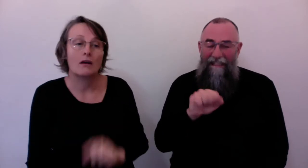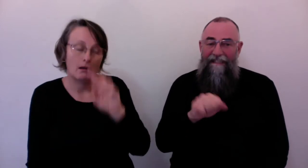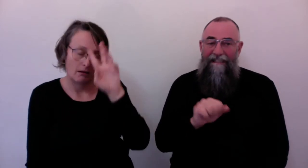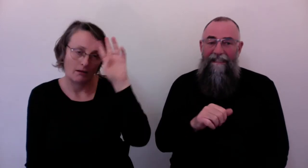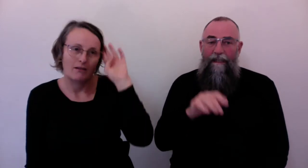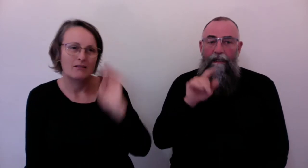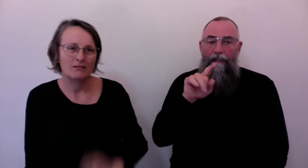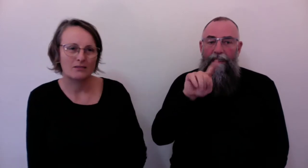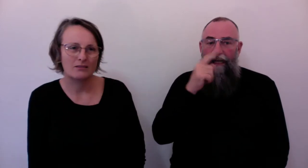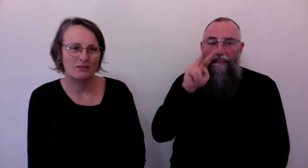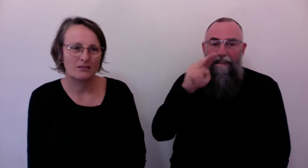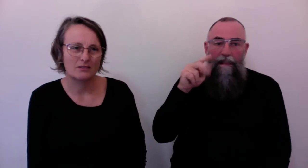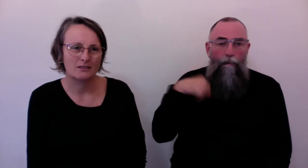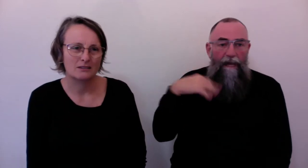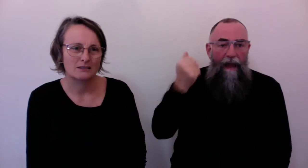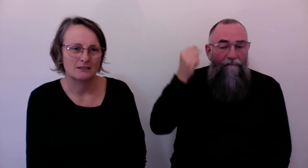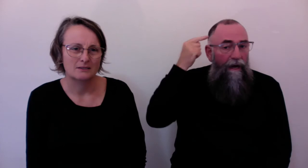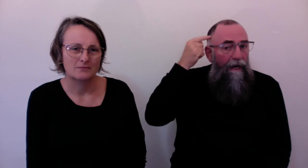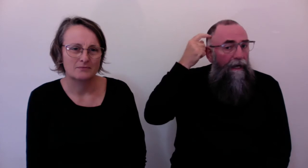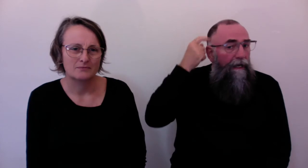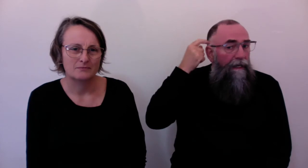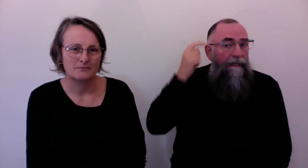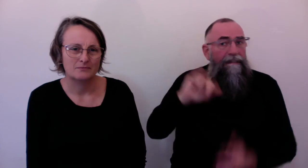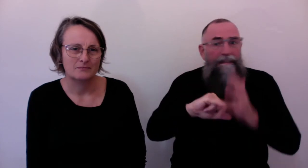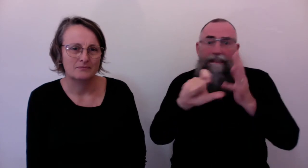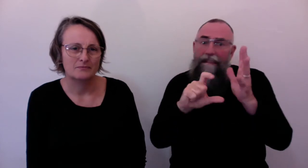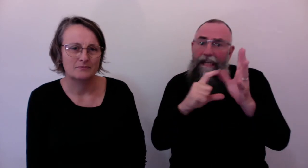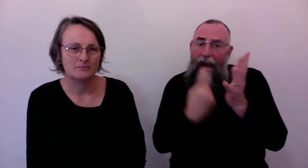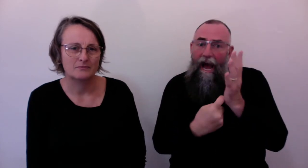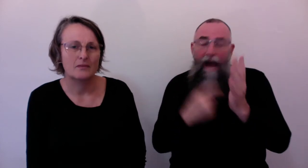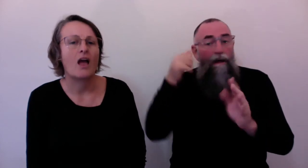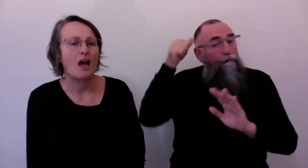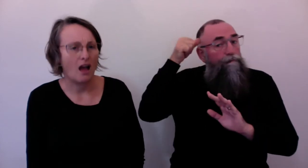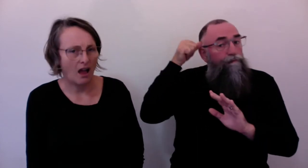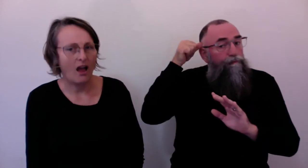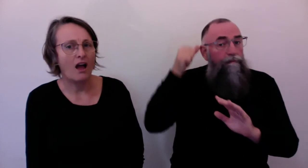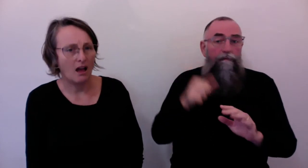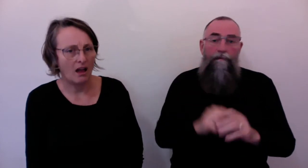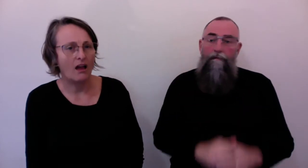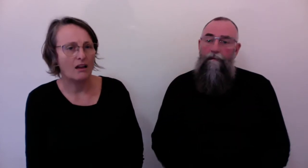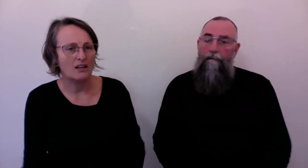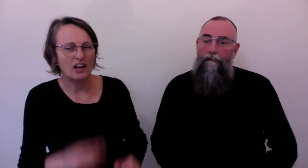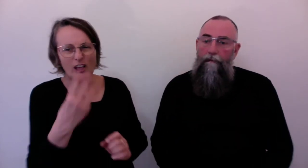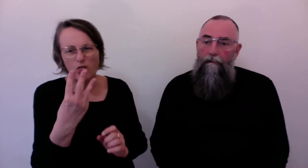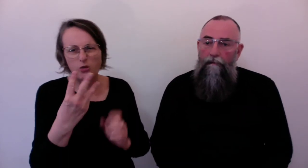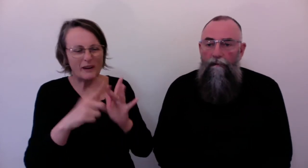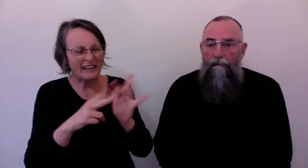really tell, but there's a scar. Yeah. Yeah. Yep. So that's from You've got about surgery. a 3-inch scar directly above your ear near the Mhm. hearing aid Yeah.